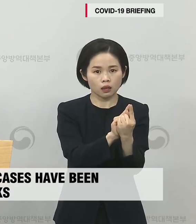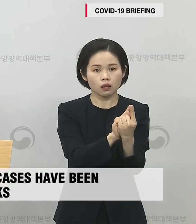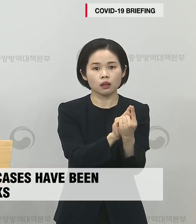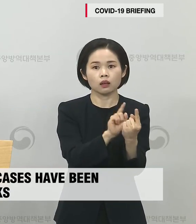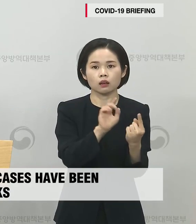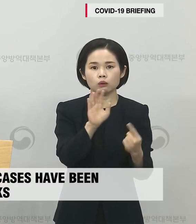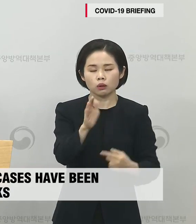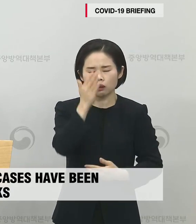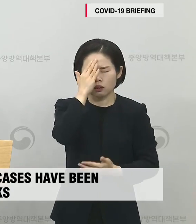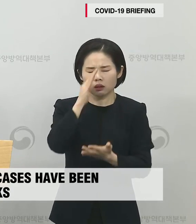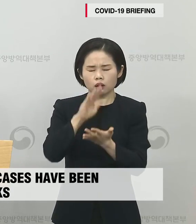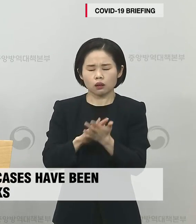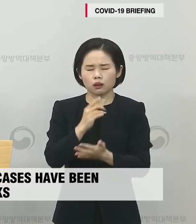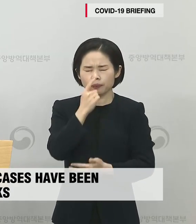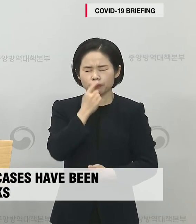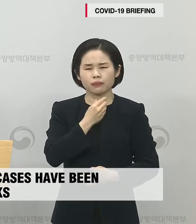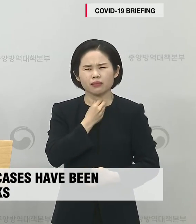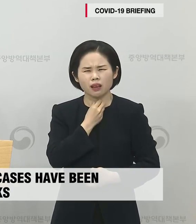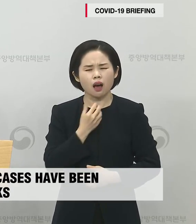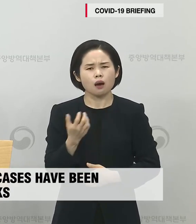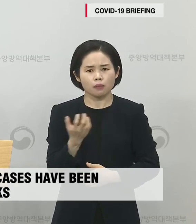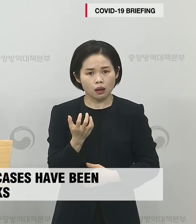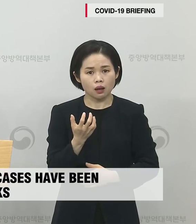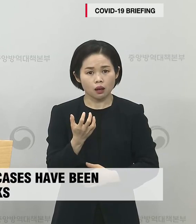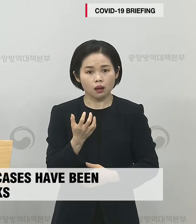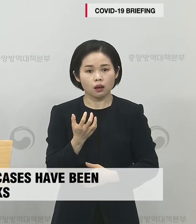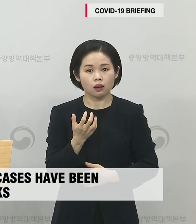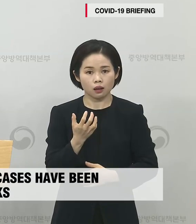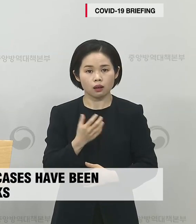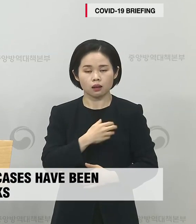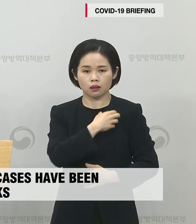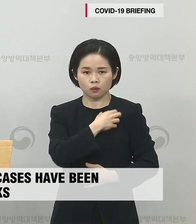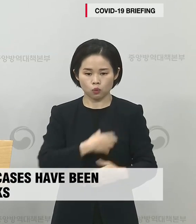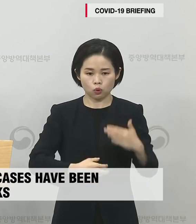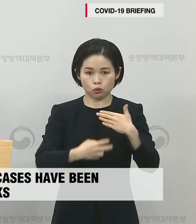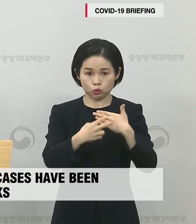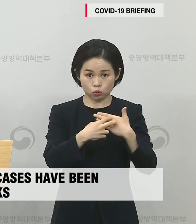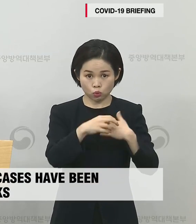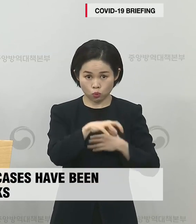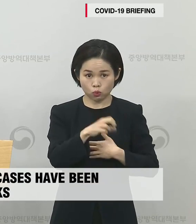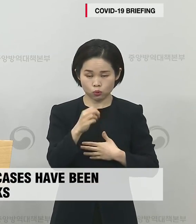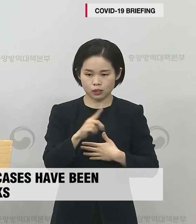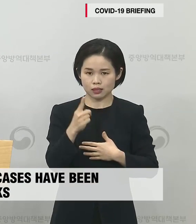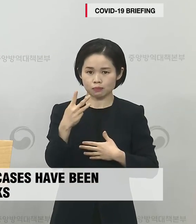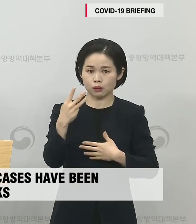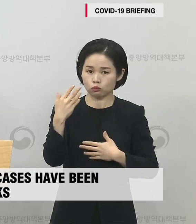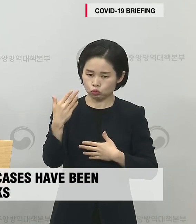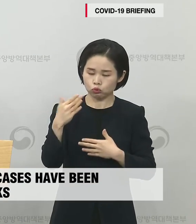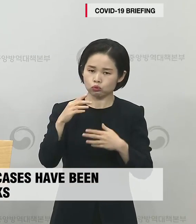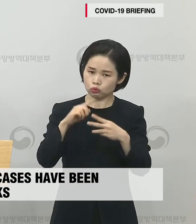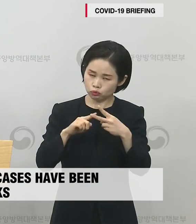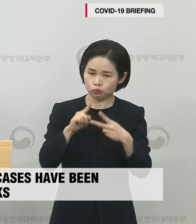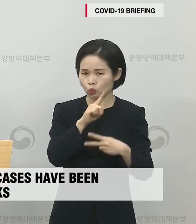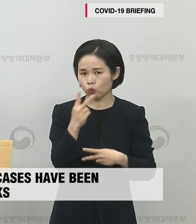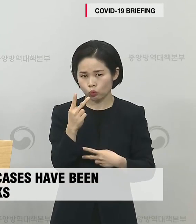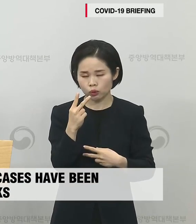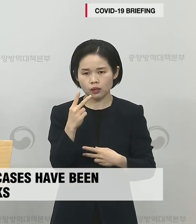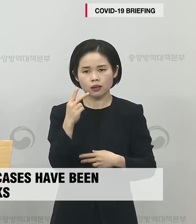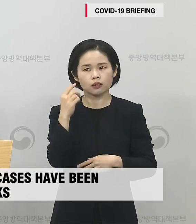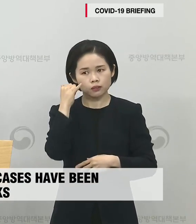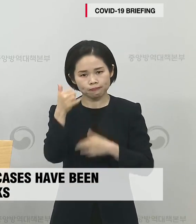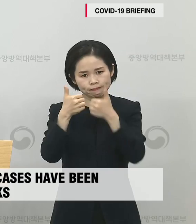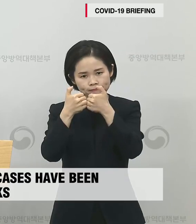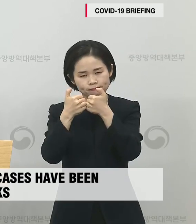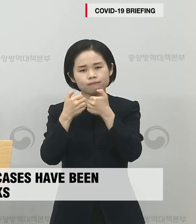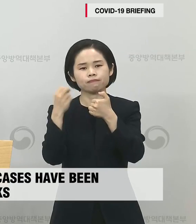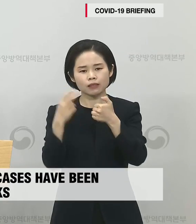contact with unspecified people, if you have symptoms like fever or other respiratory symptoms, you need to get screened and tested as